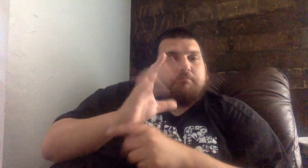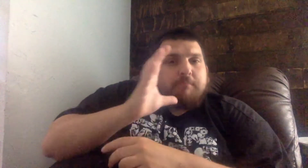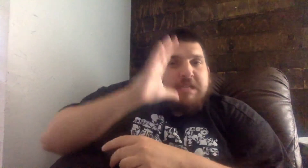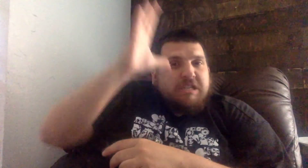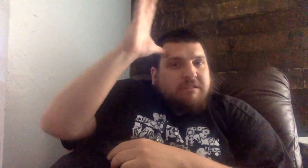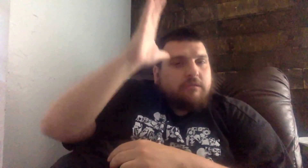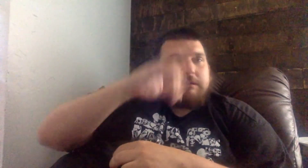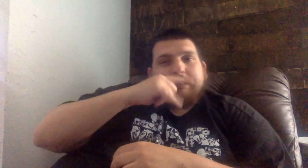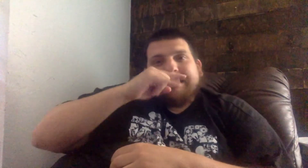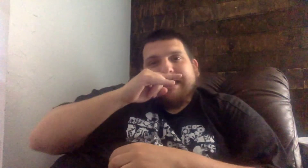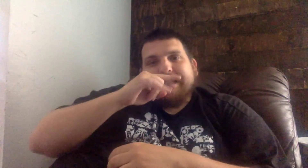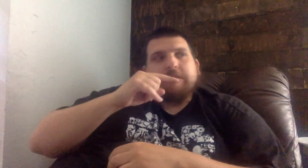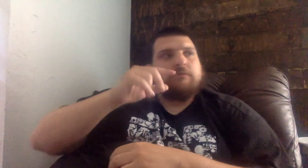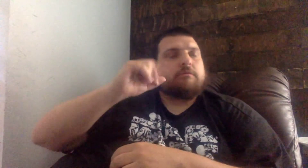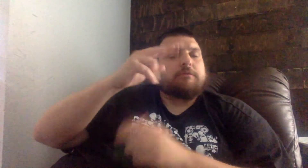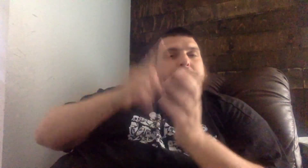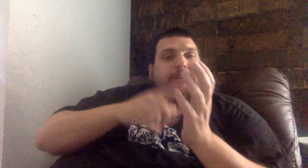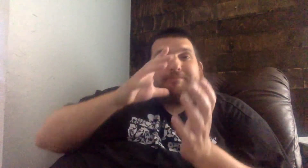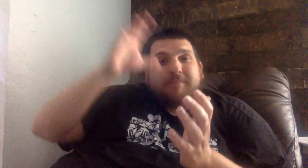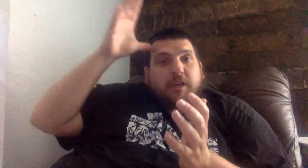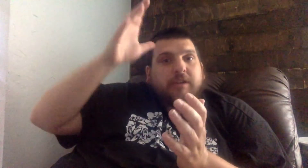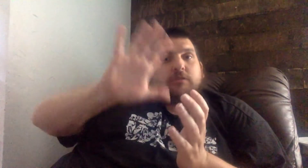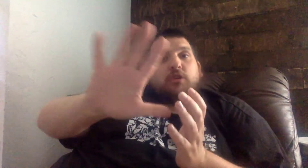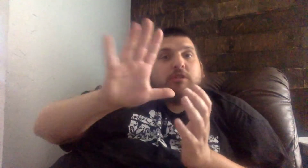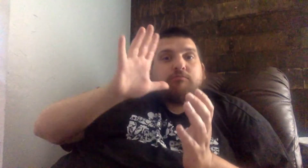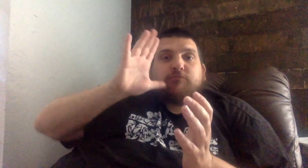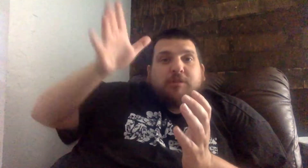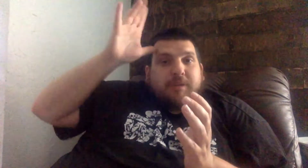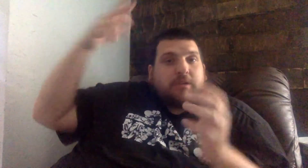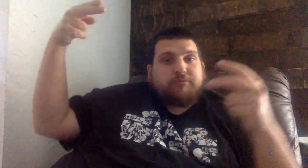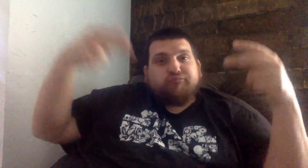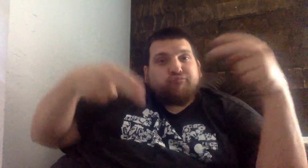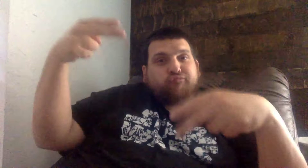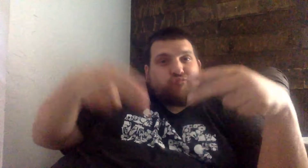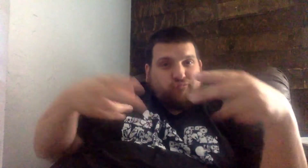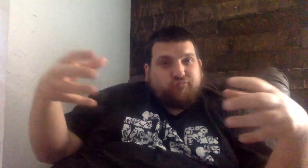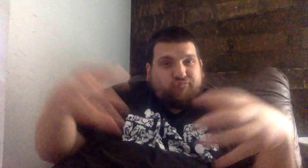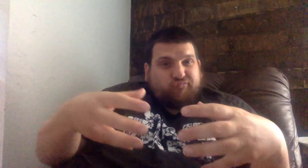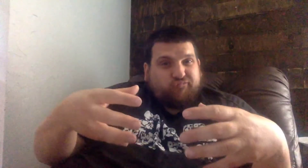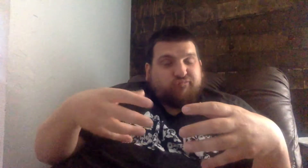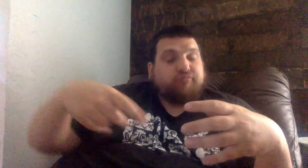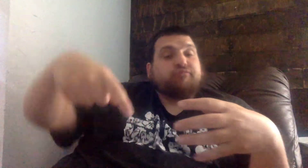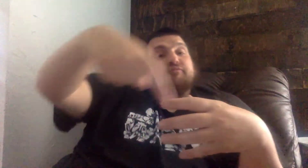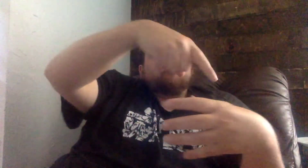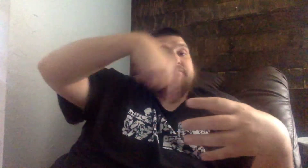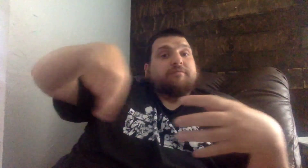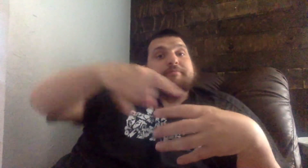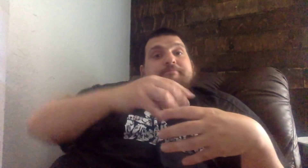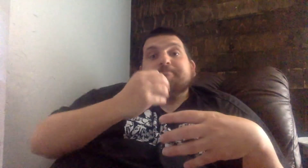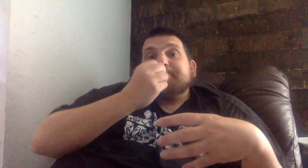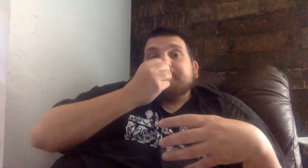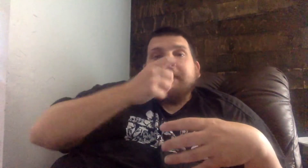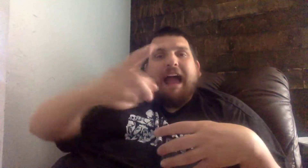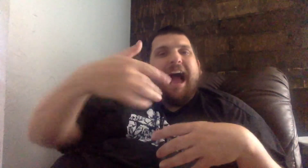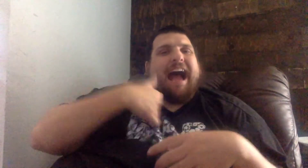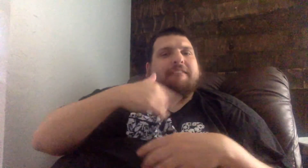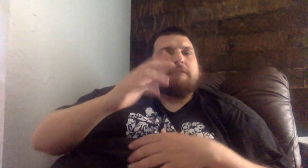eat, right? Mom and dad and the kids, and sometimes grandma and grandpa joins in, and you're sitting around the